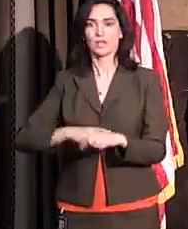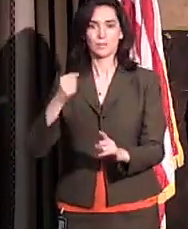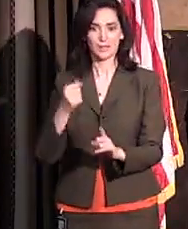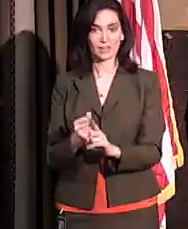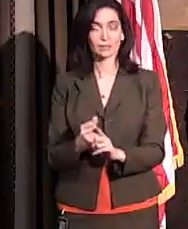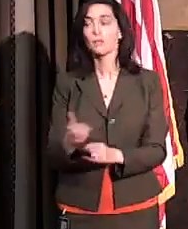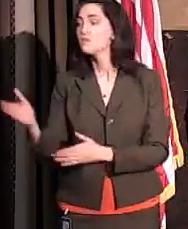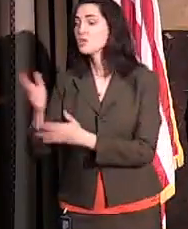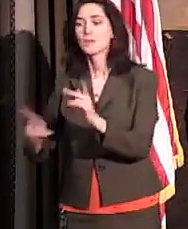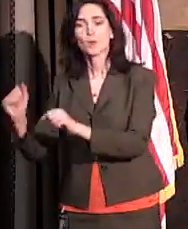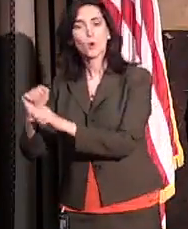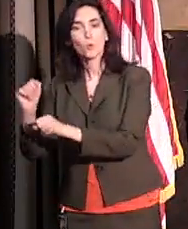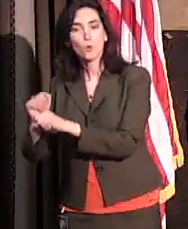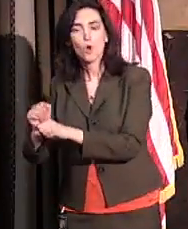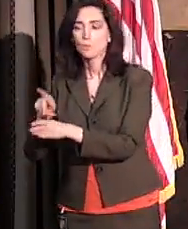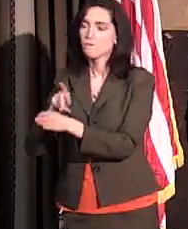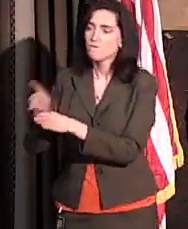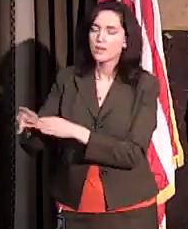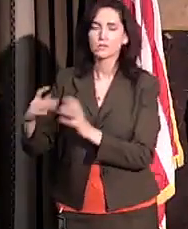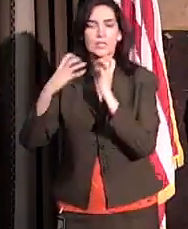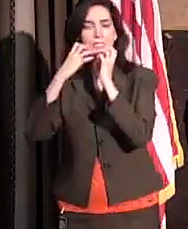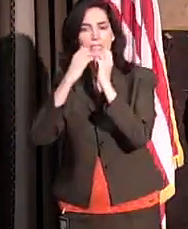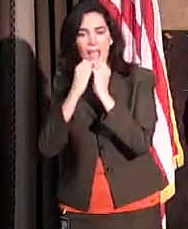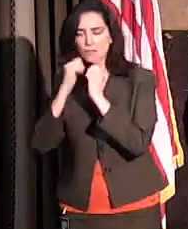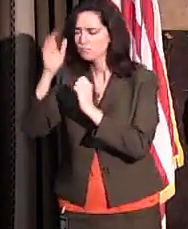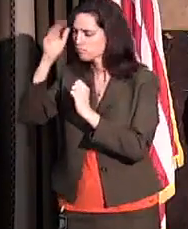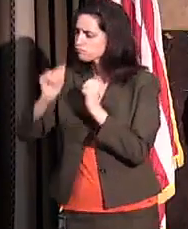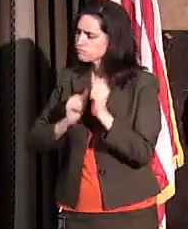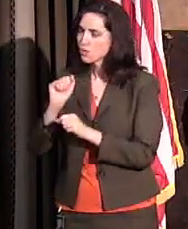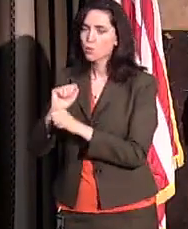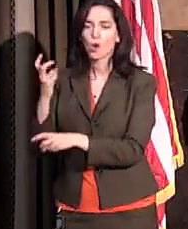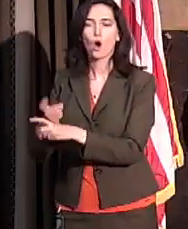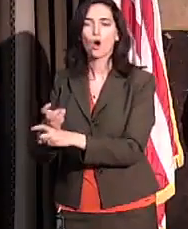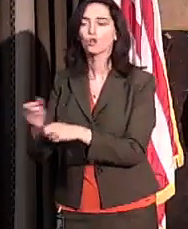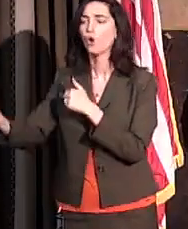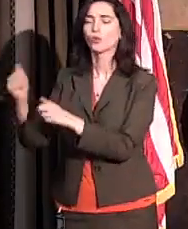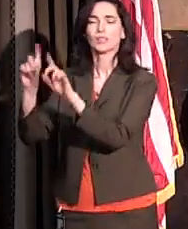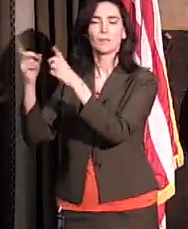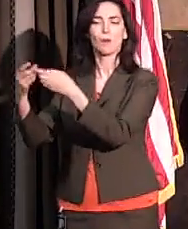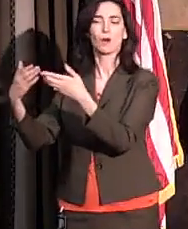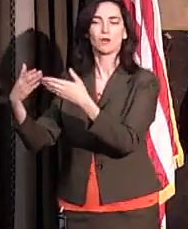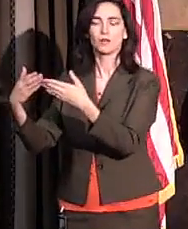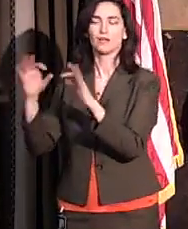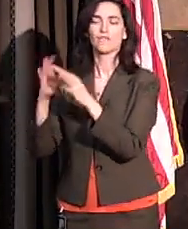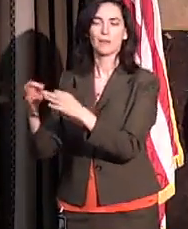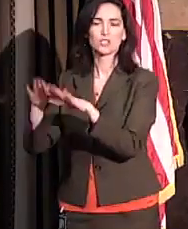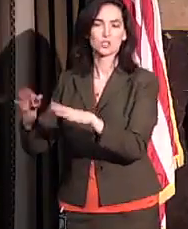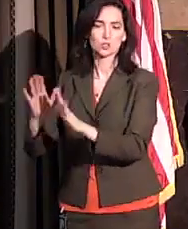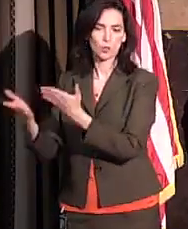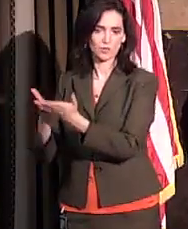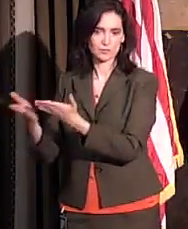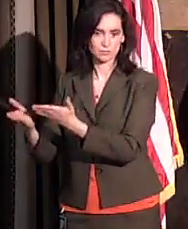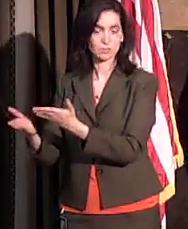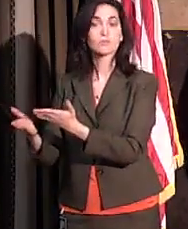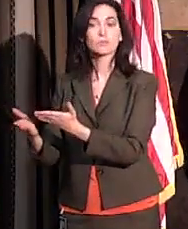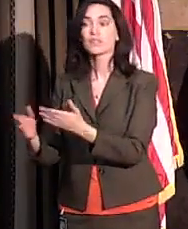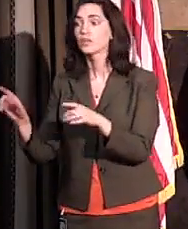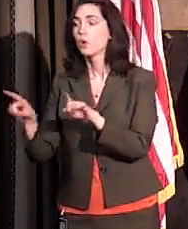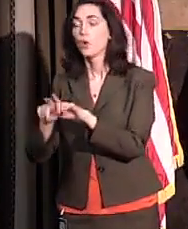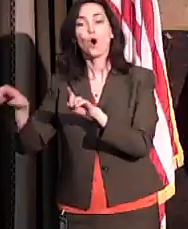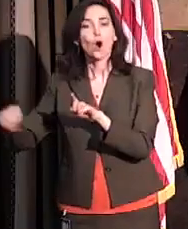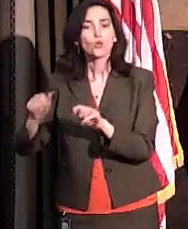dedicated, professional, caring public servants at the Department of Children and Family Services and all the other agencies and private sector and